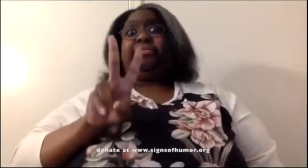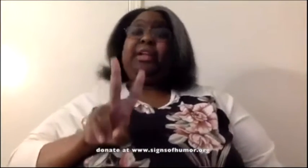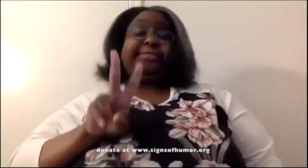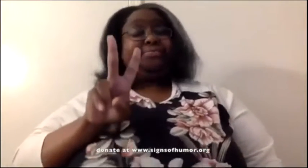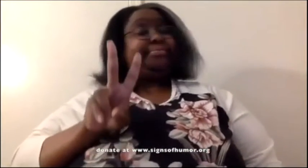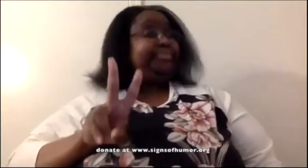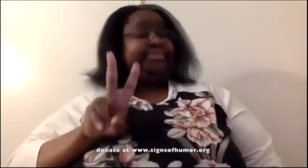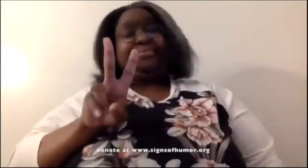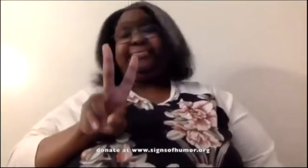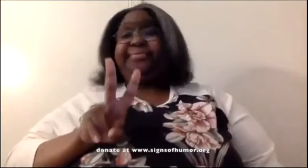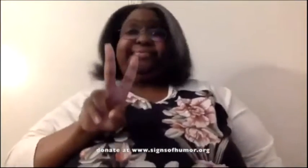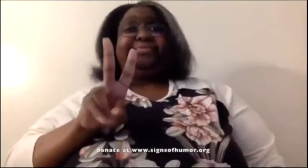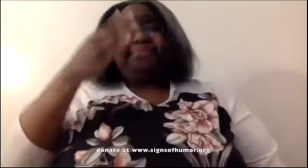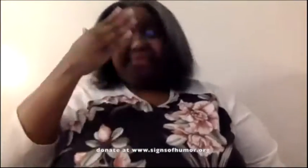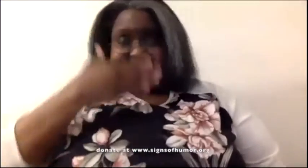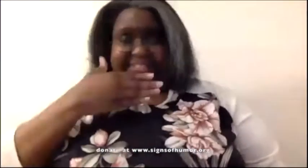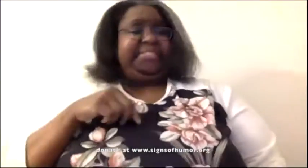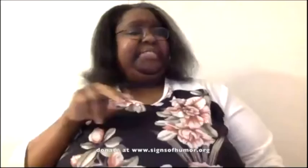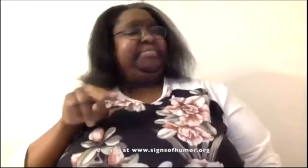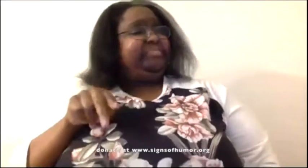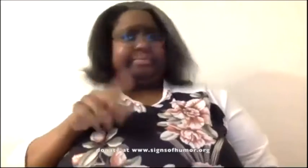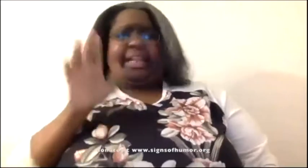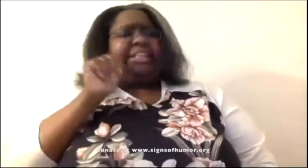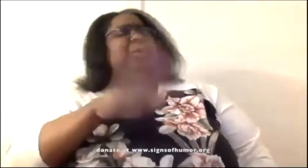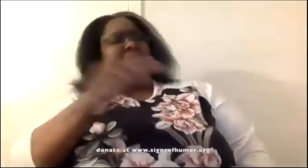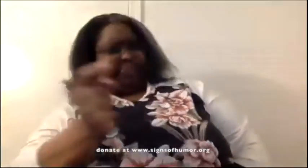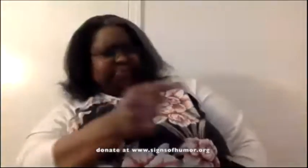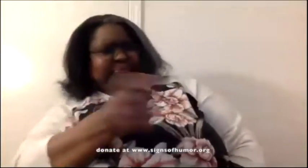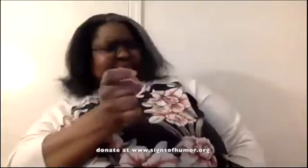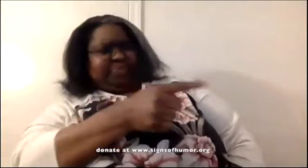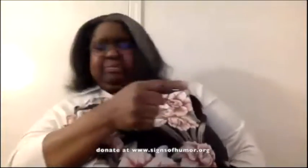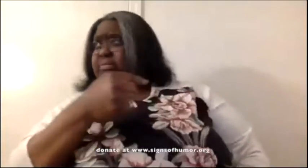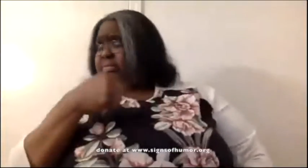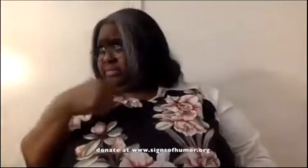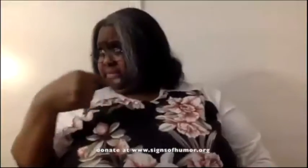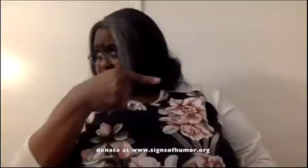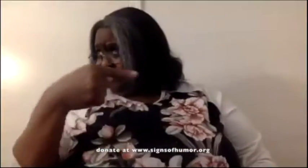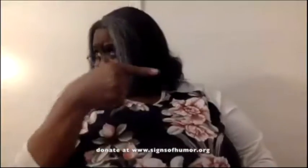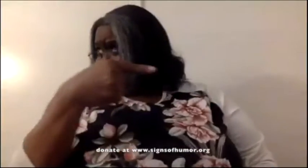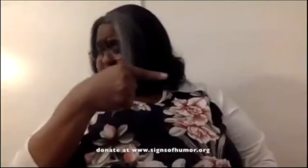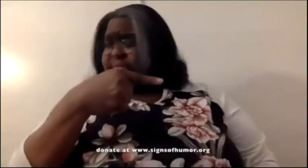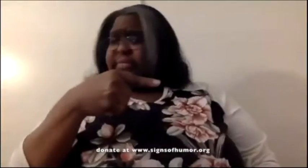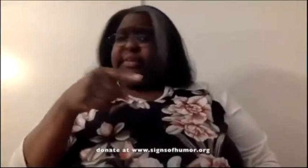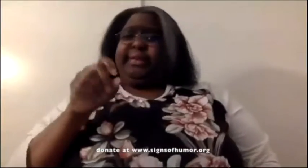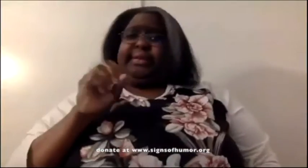So we head on to the front, keep going, and she says, you're going to sit in that row right